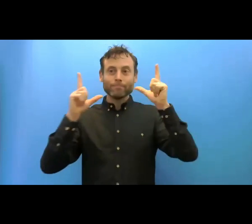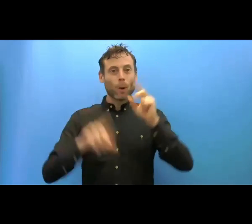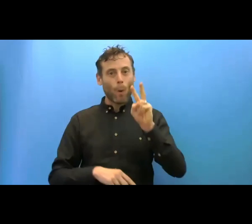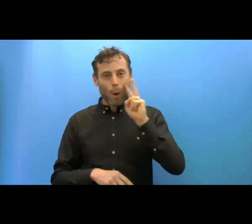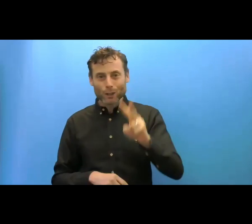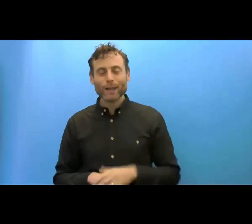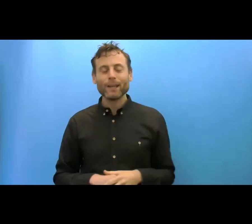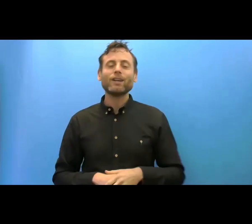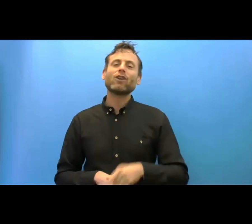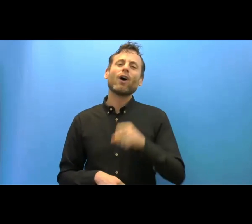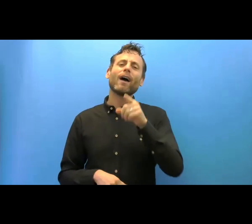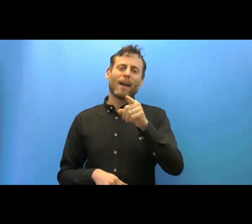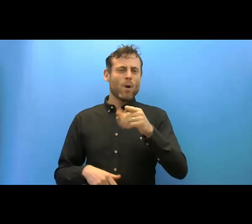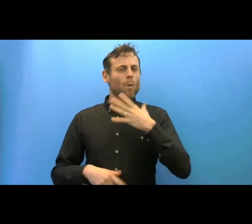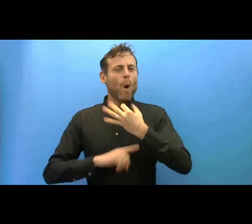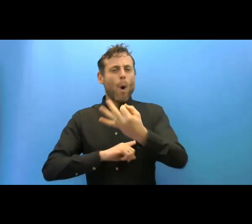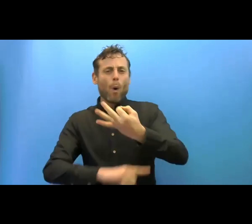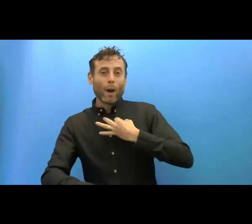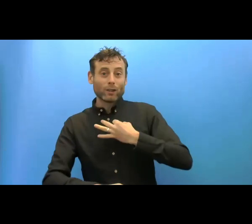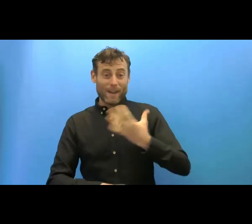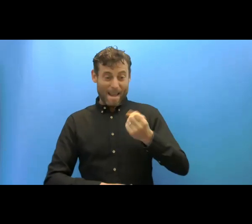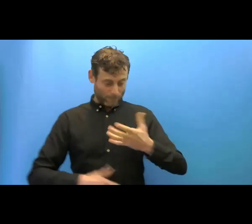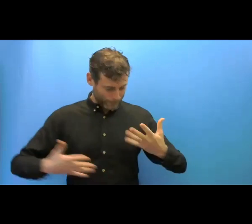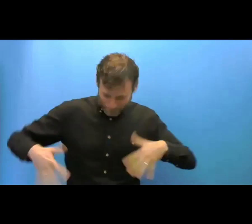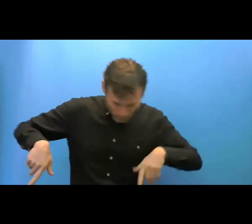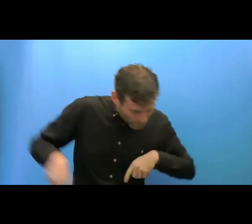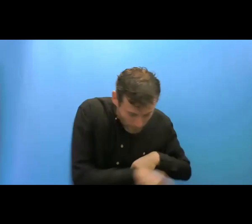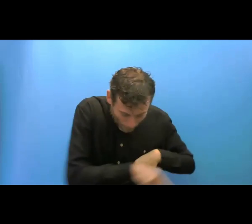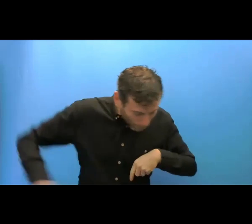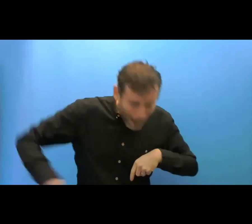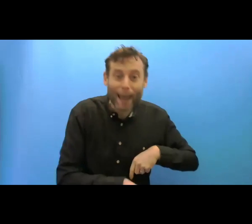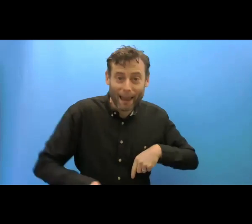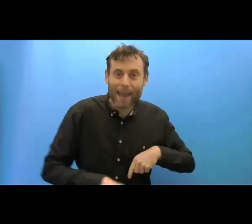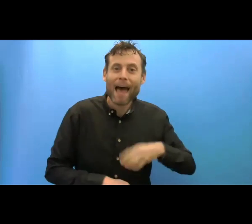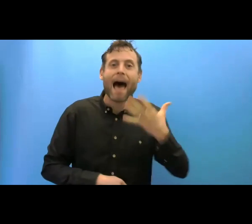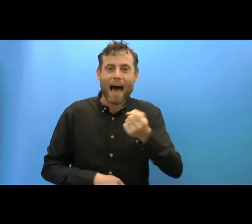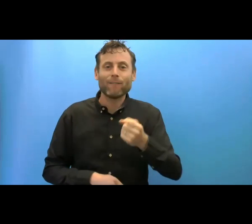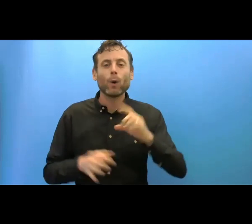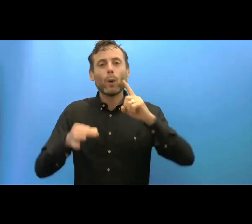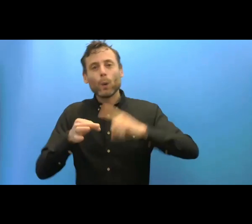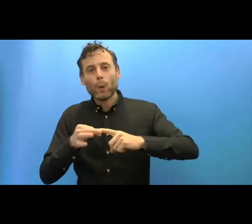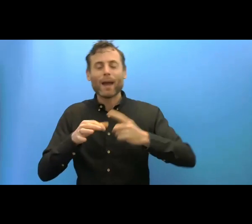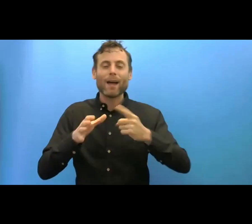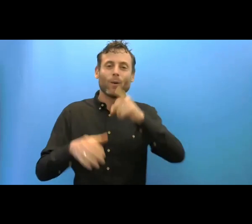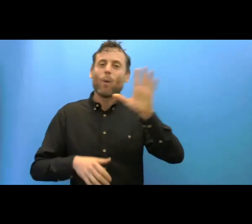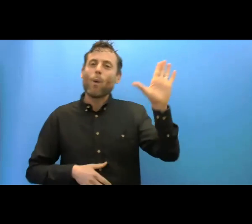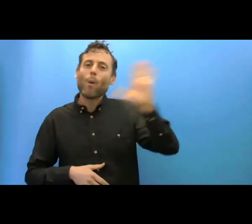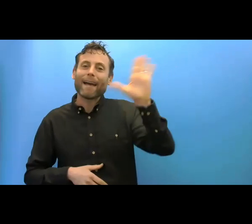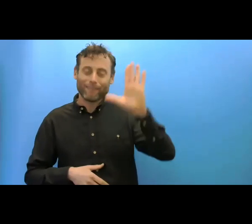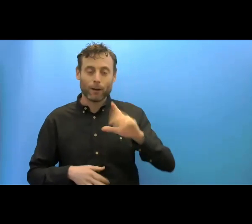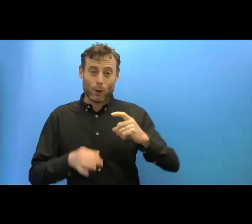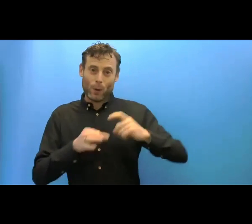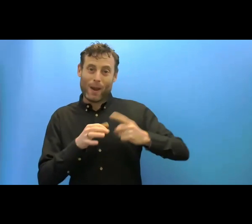sort of down below there somewhere, down there. And it will come up on my screen and then I can ask the question to the contributors,